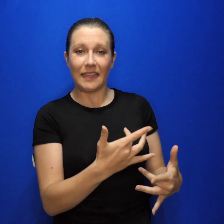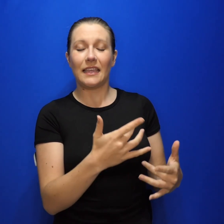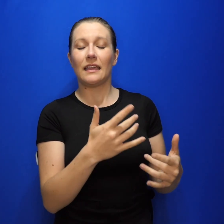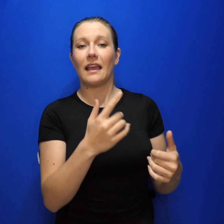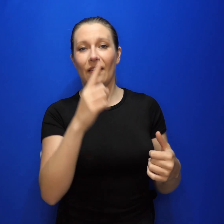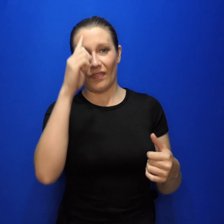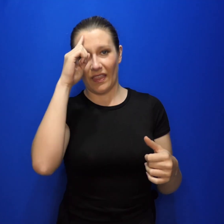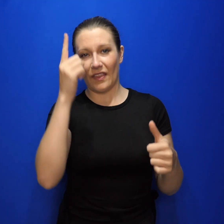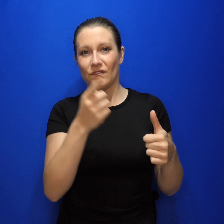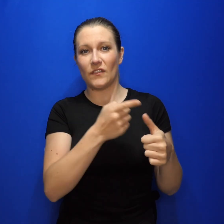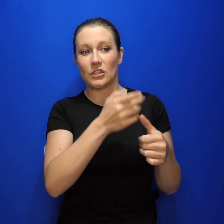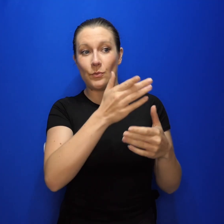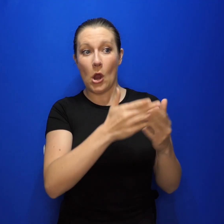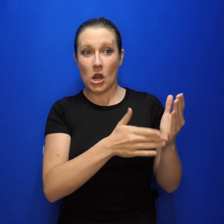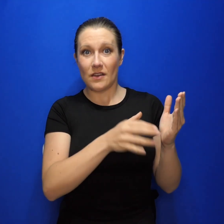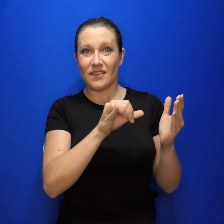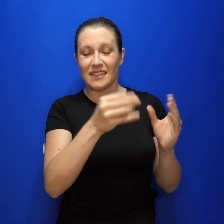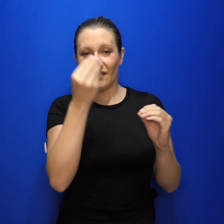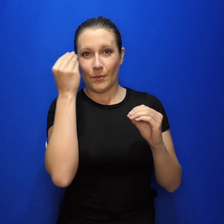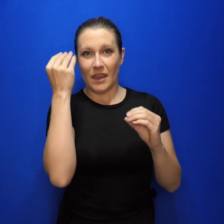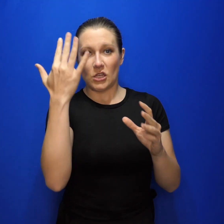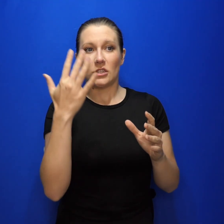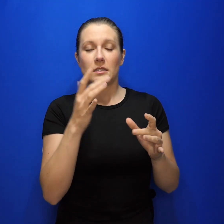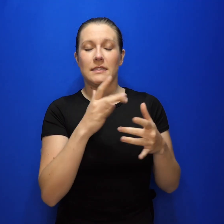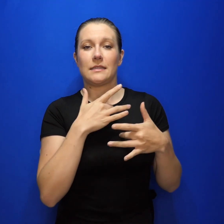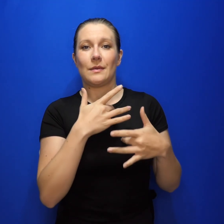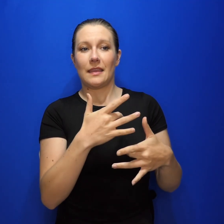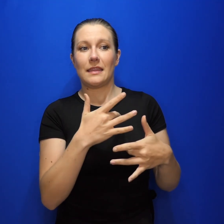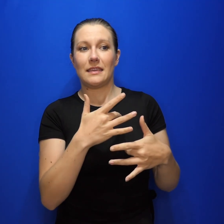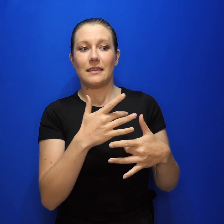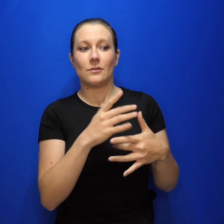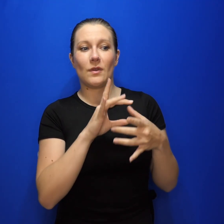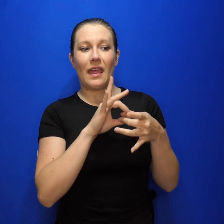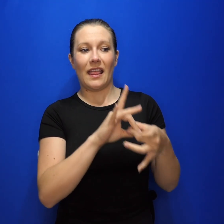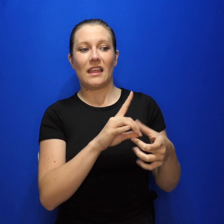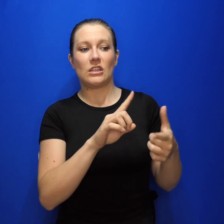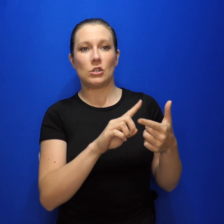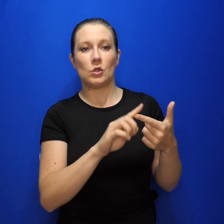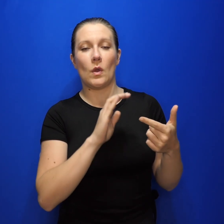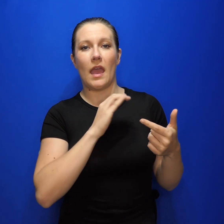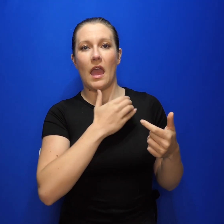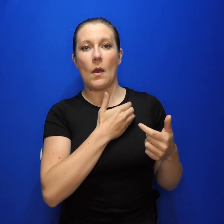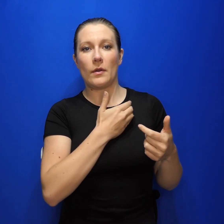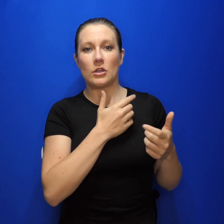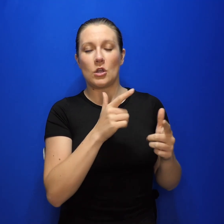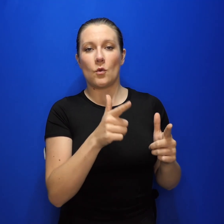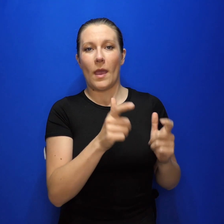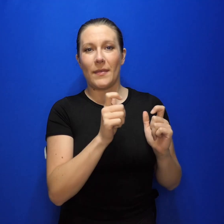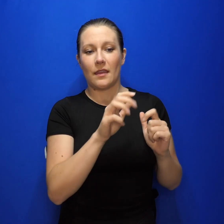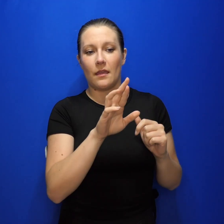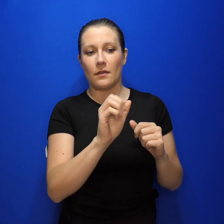the first piece of that comes with the rapid acting that we have had around for a number of years